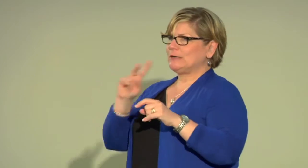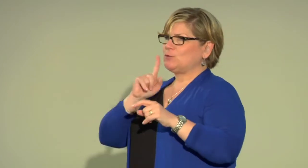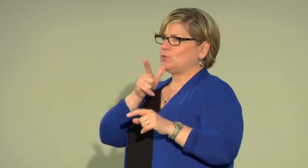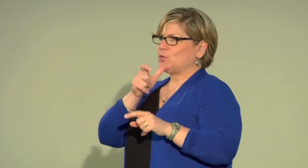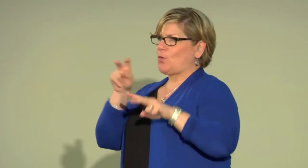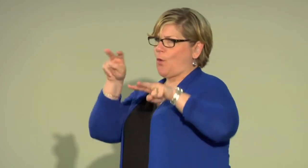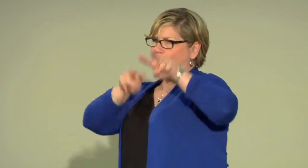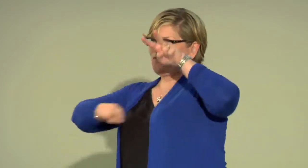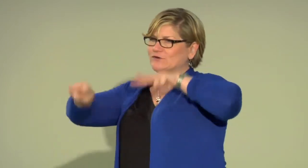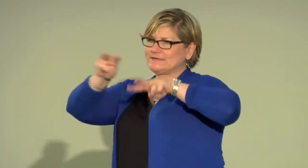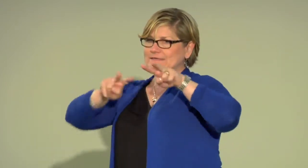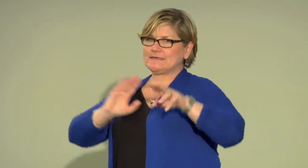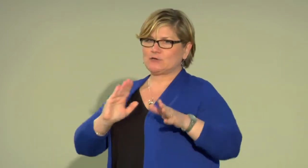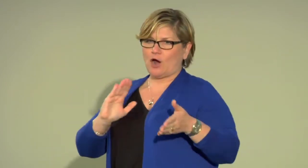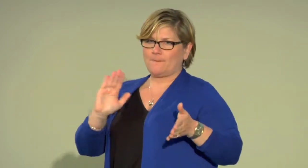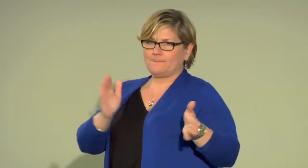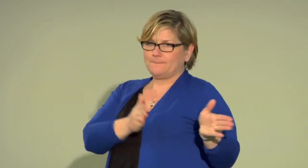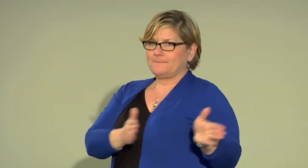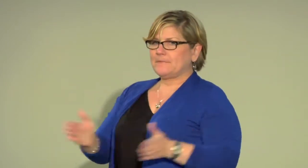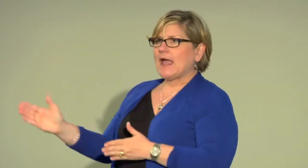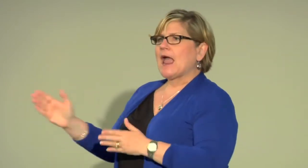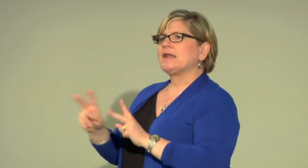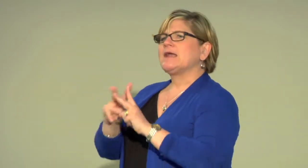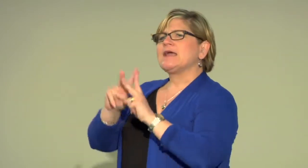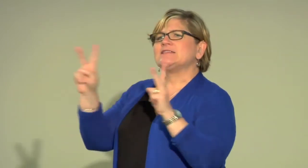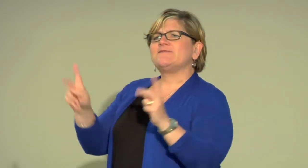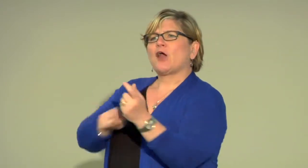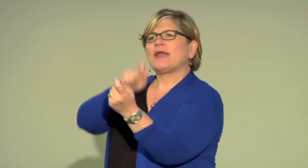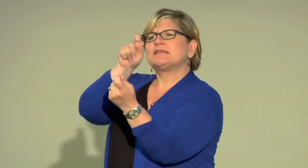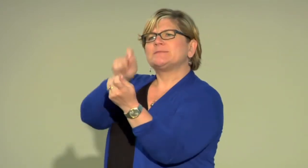employment, improvement. The judge